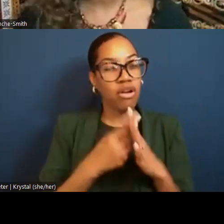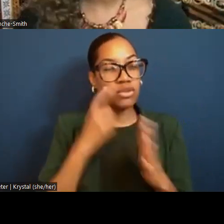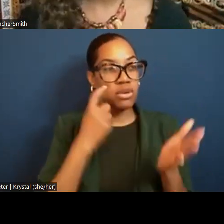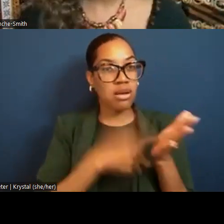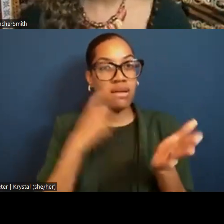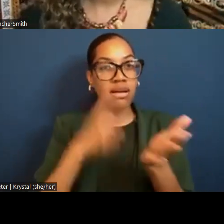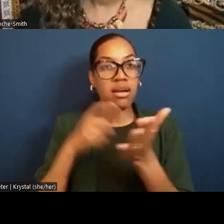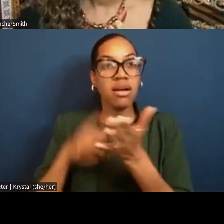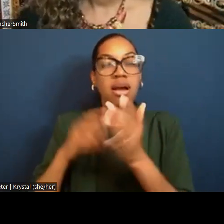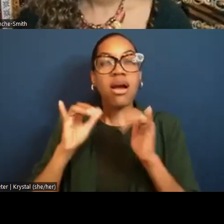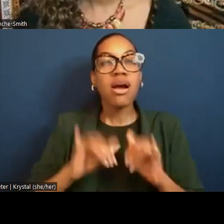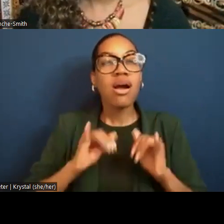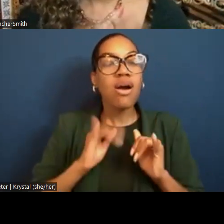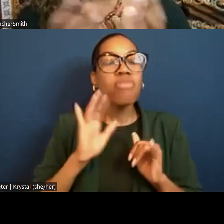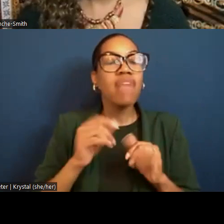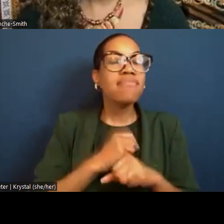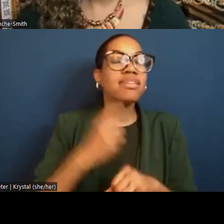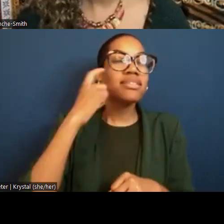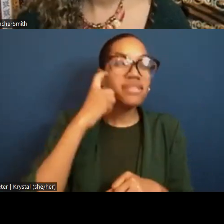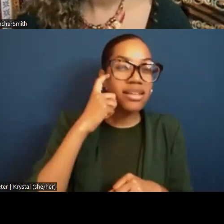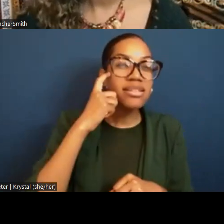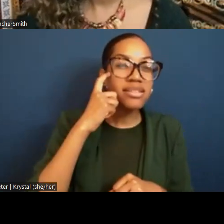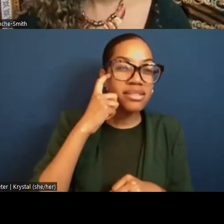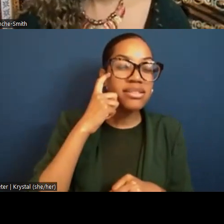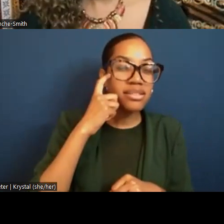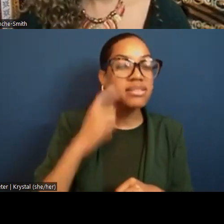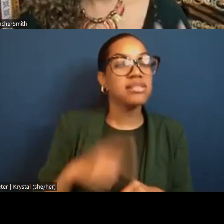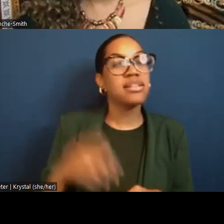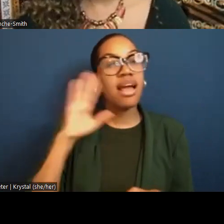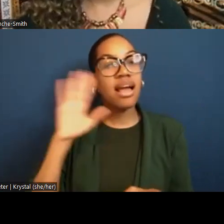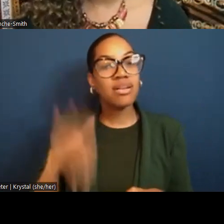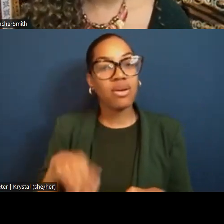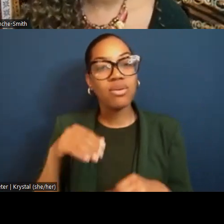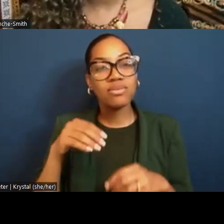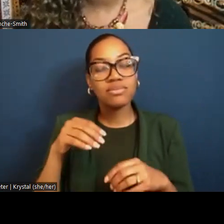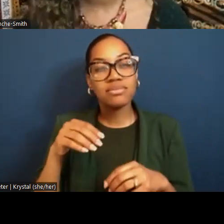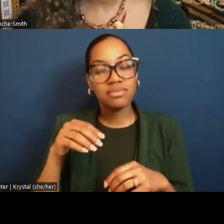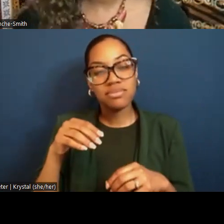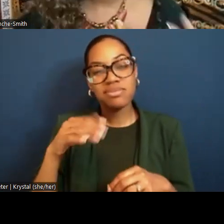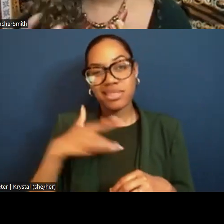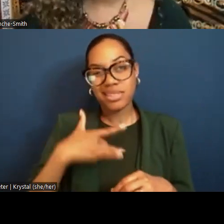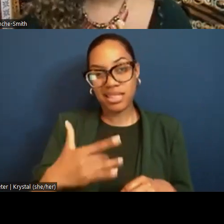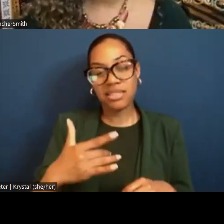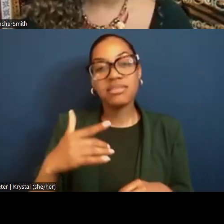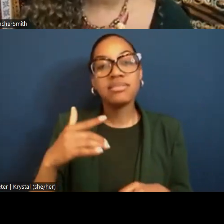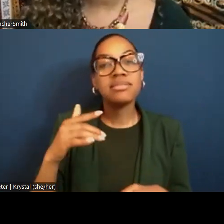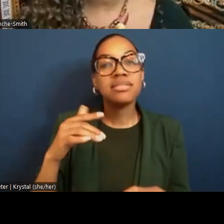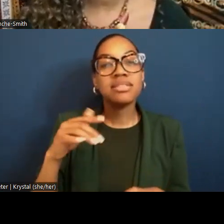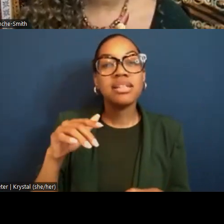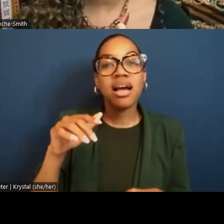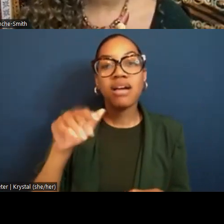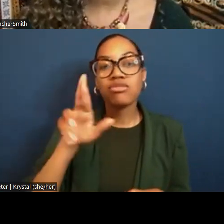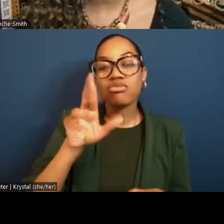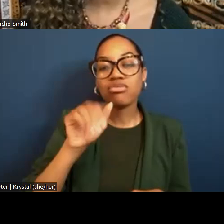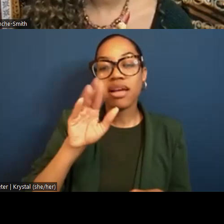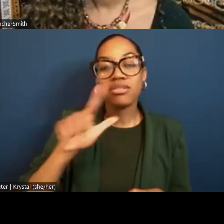It's always really fun because it was actually racial identity development theory was based upon Black Americans, and so it tends to have some really